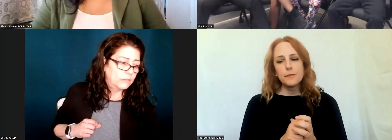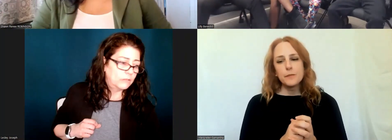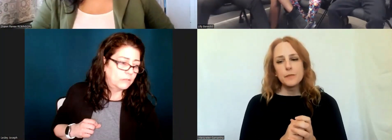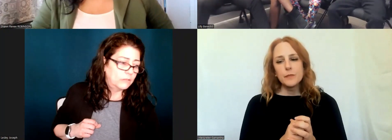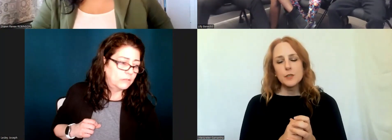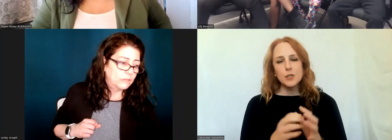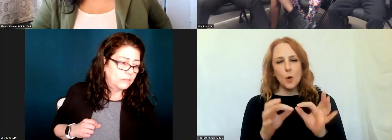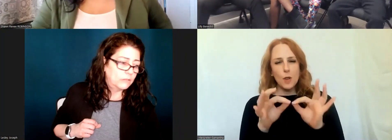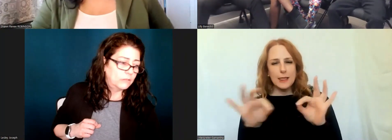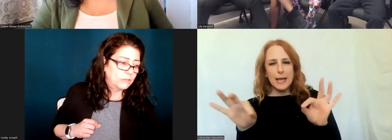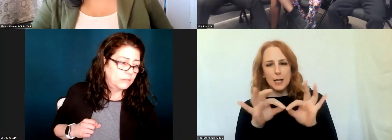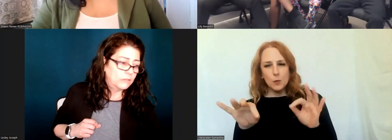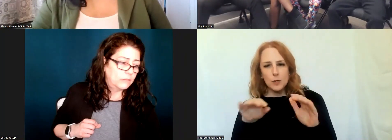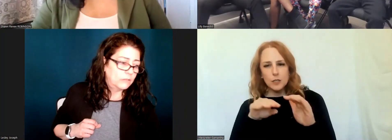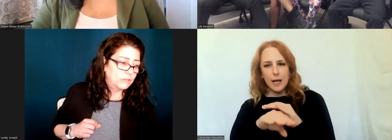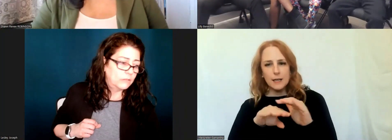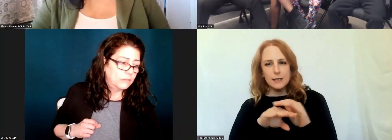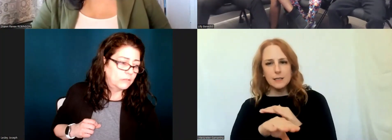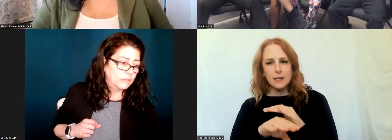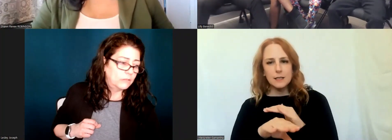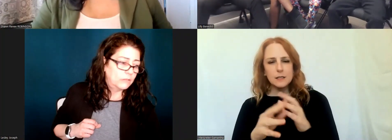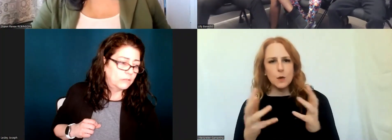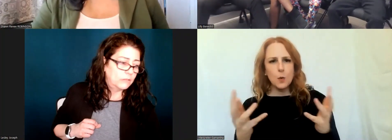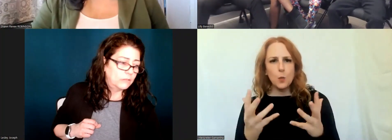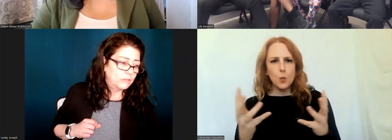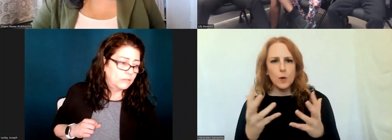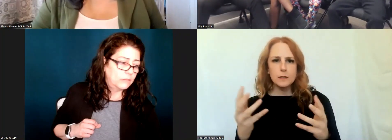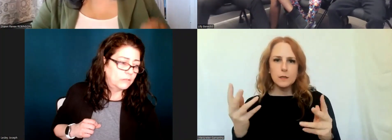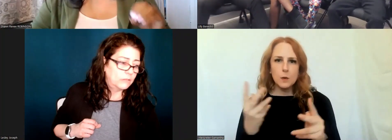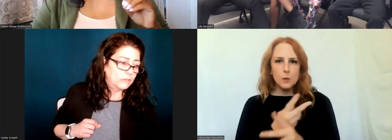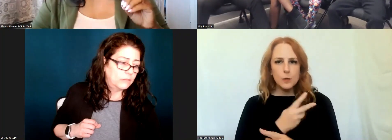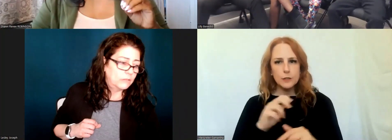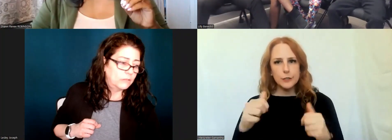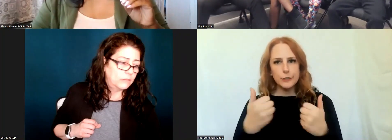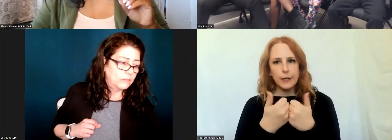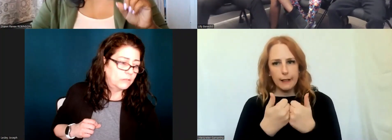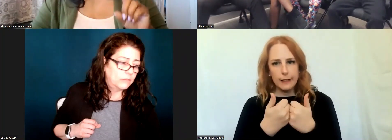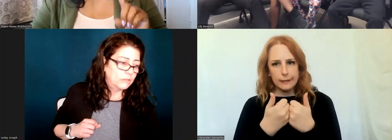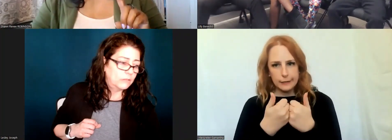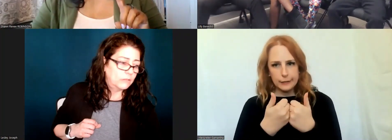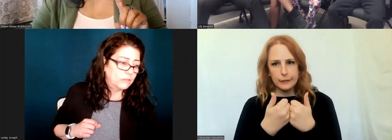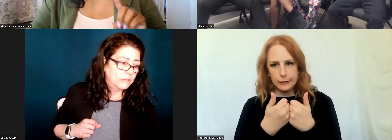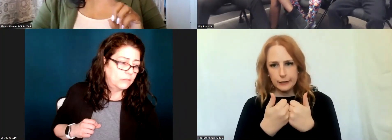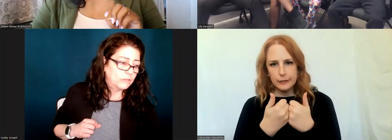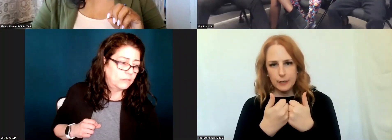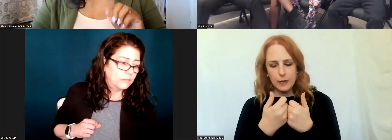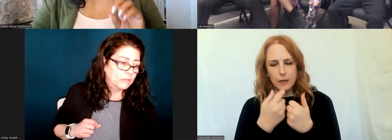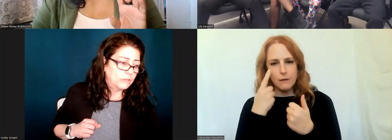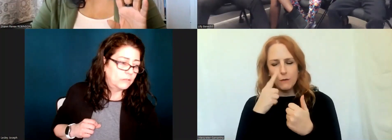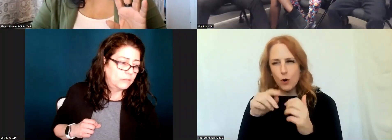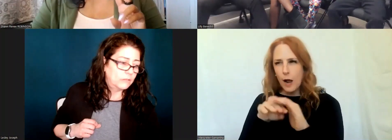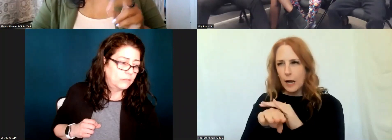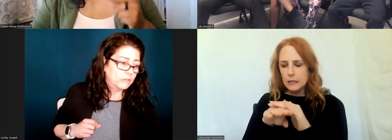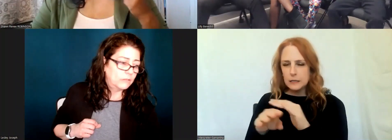language access? And I asked that of our